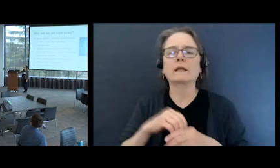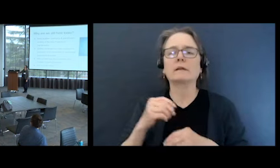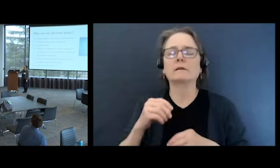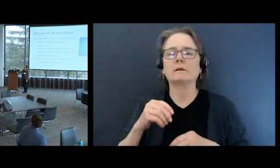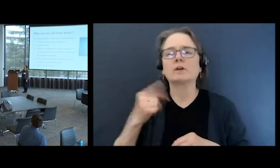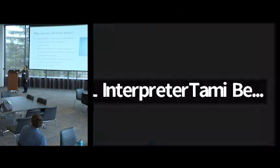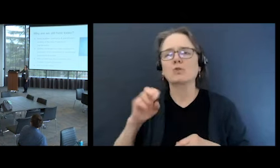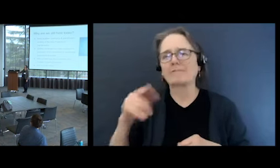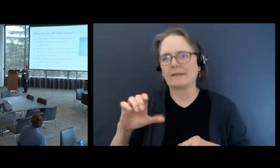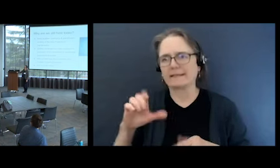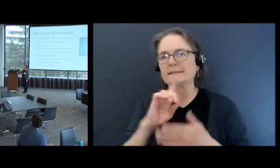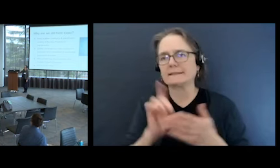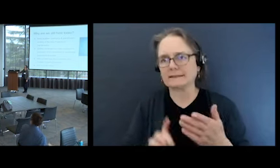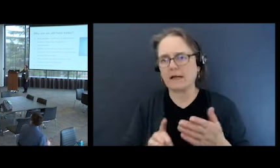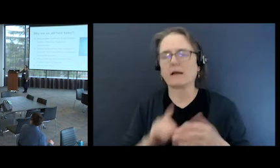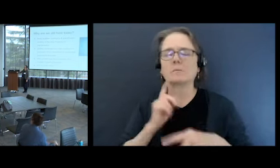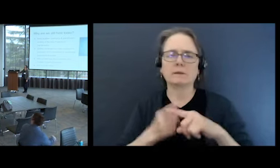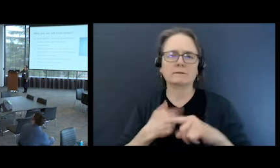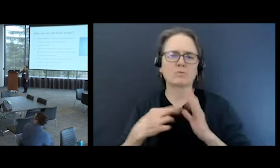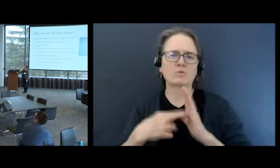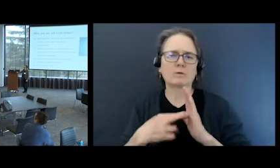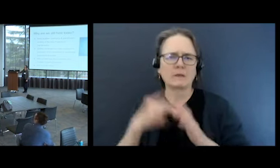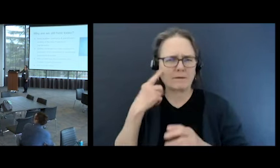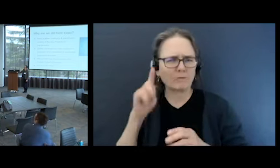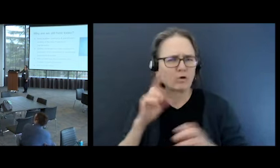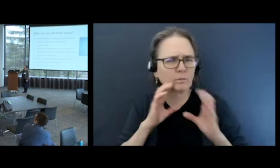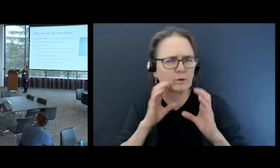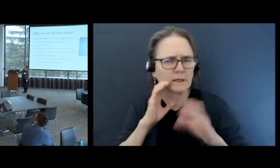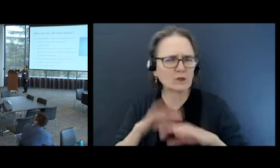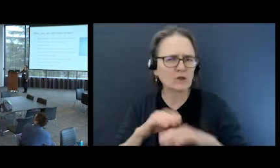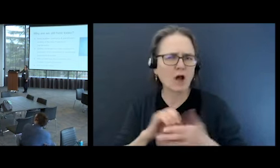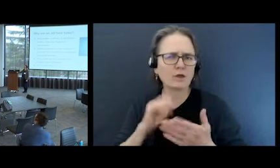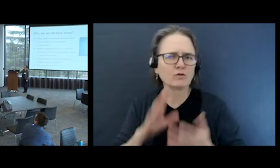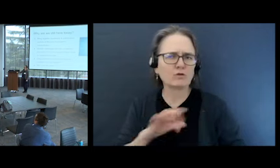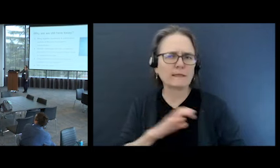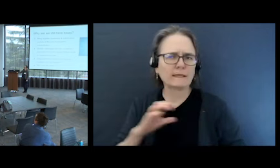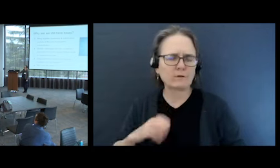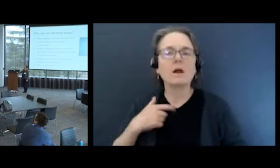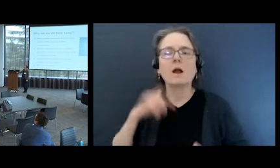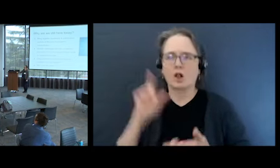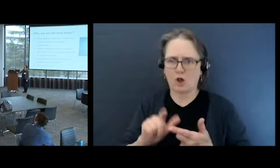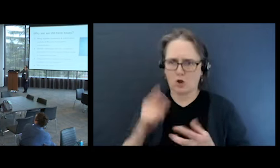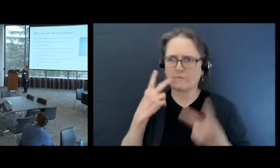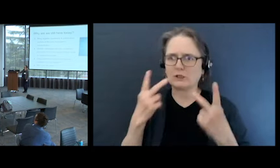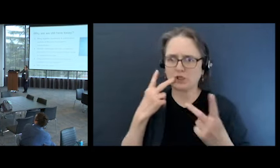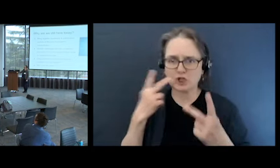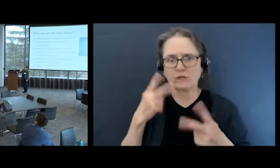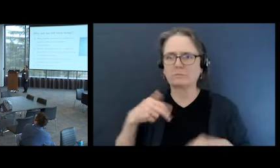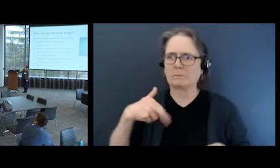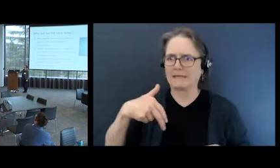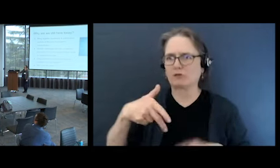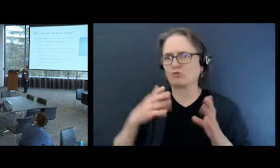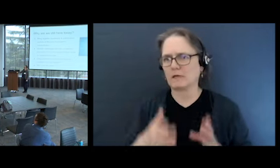communication for the student council. And I'm a low vision pedestrian myself, so I think One Bus Away